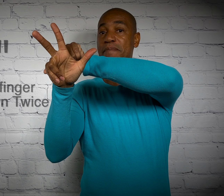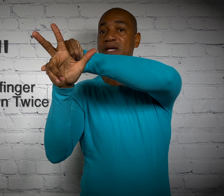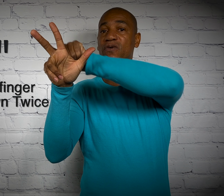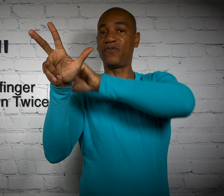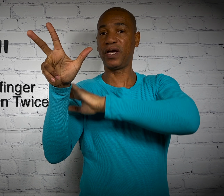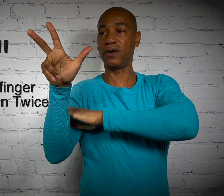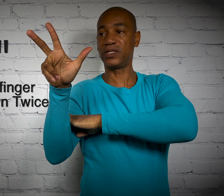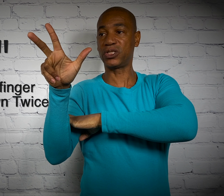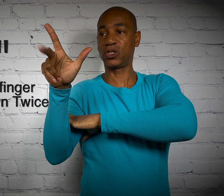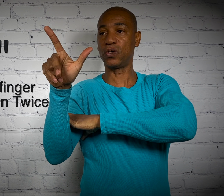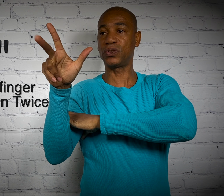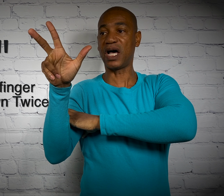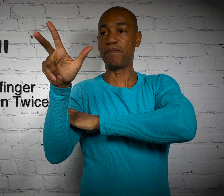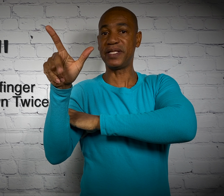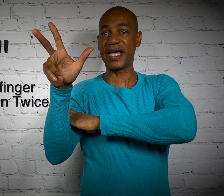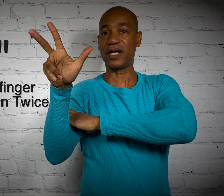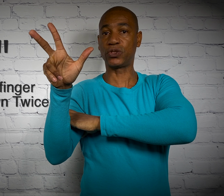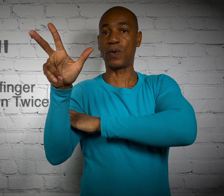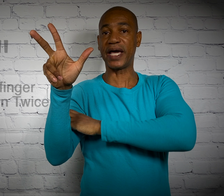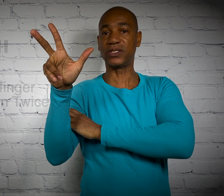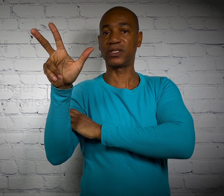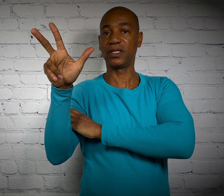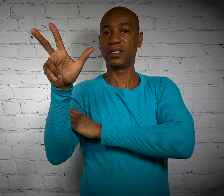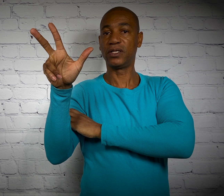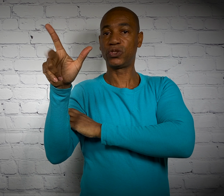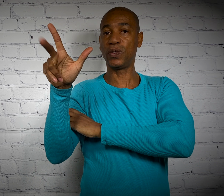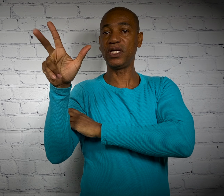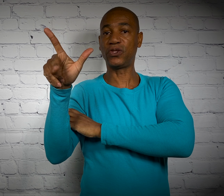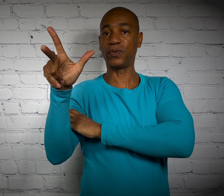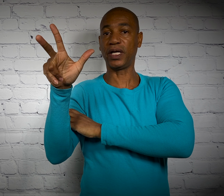middle finger just goes up and down twice. 23,